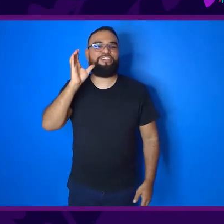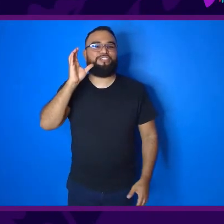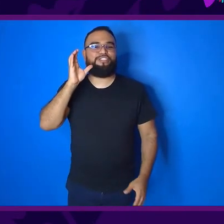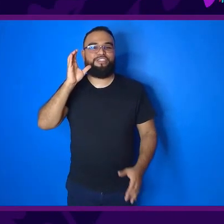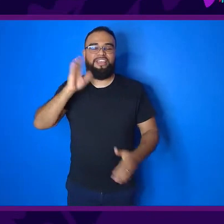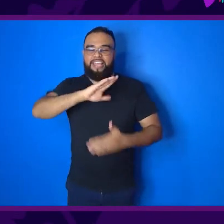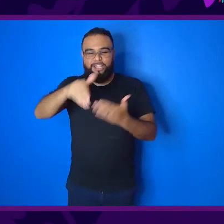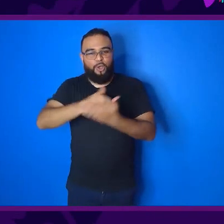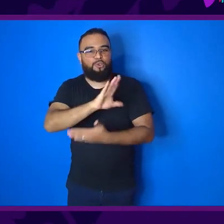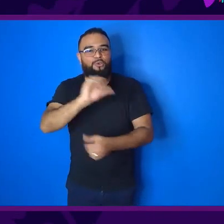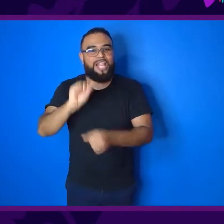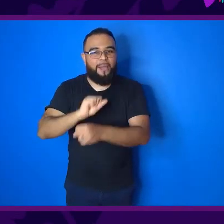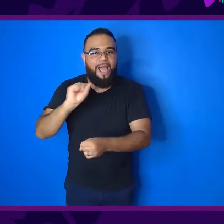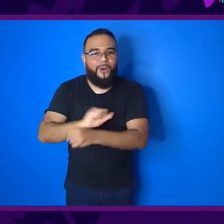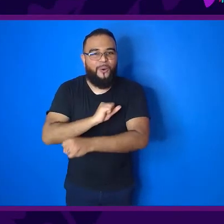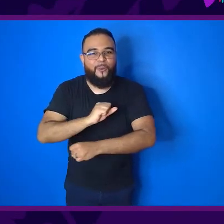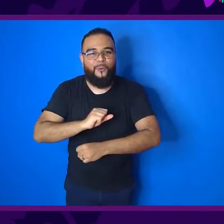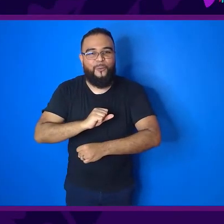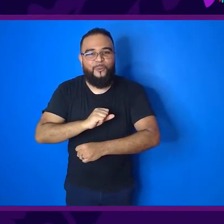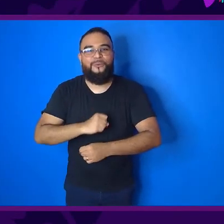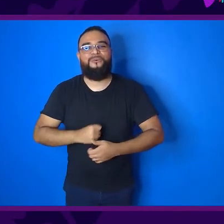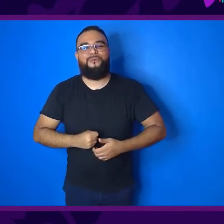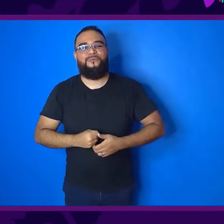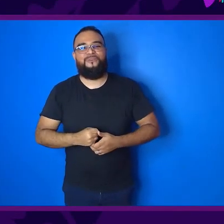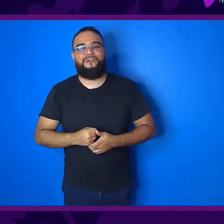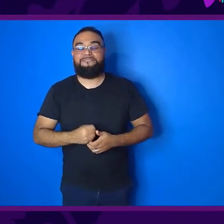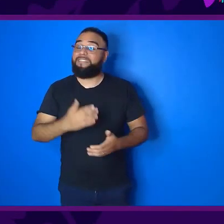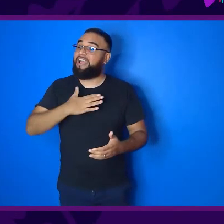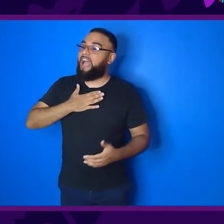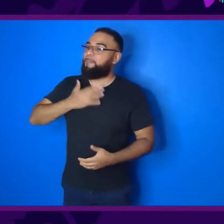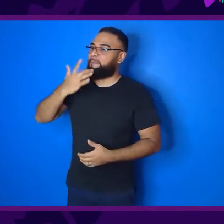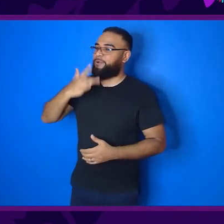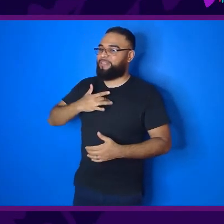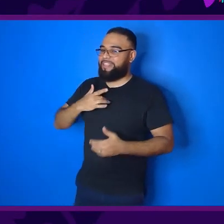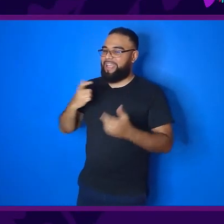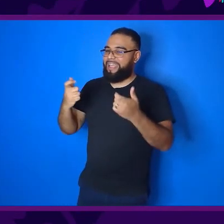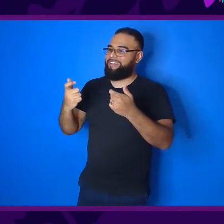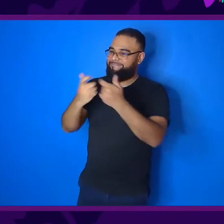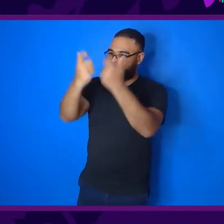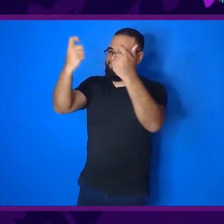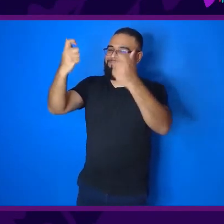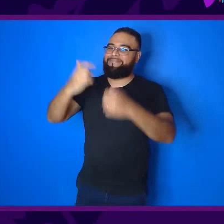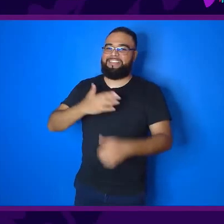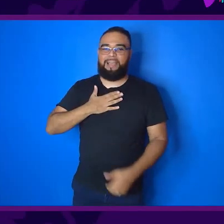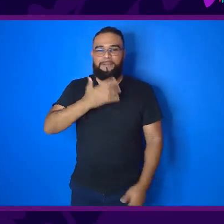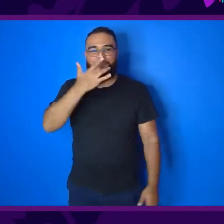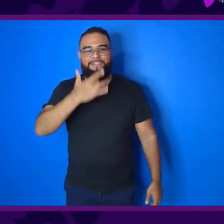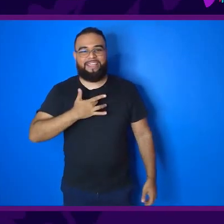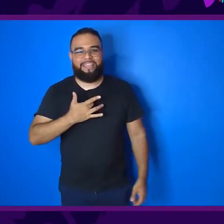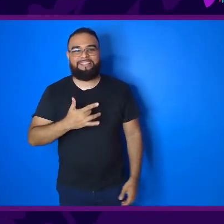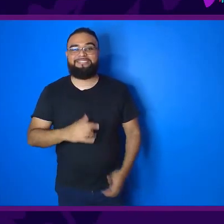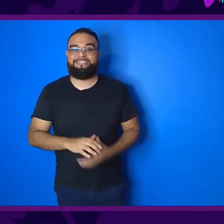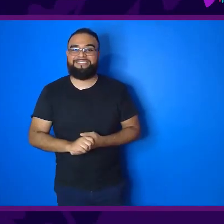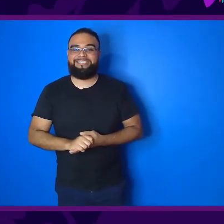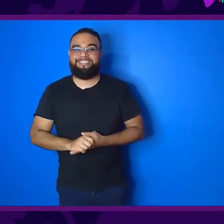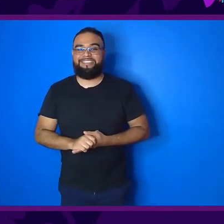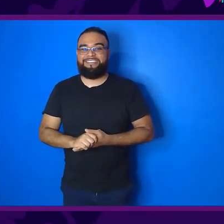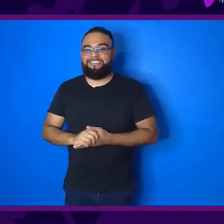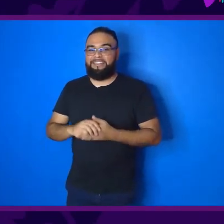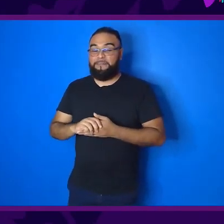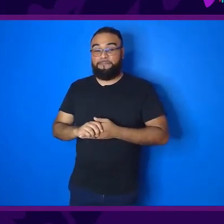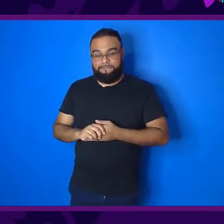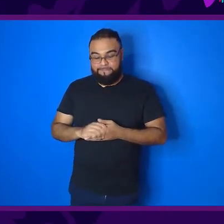Gracias. Happy birthday. Thank you so much. Thank you so much for joining us. Thank you so much.